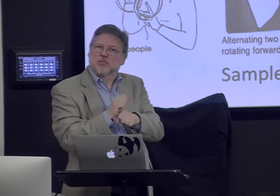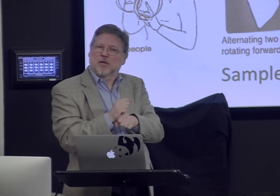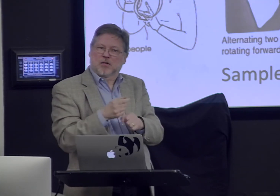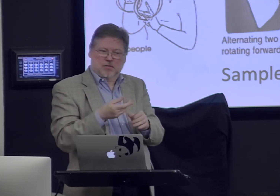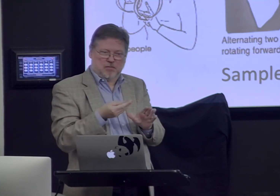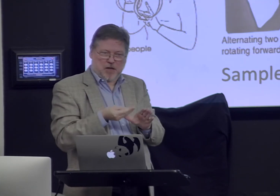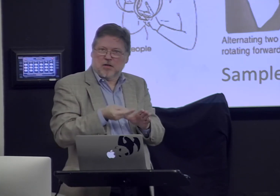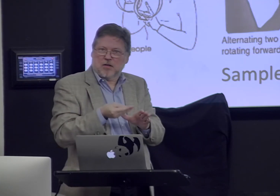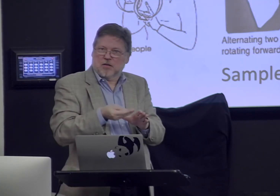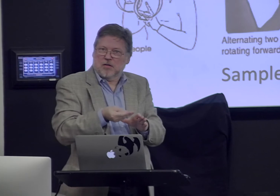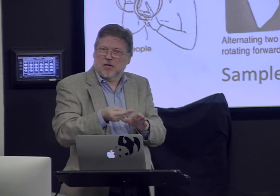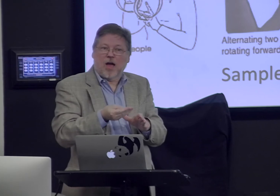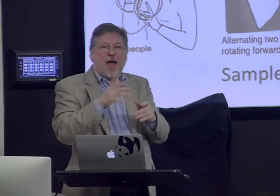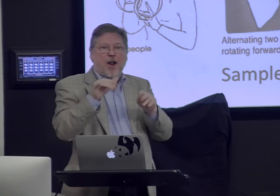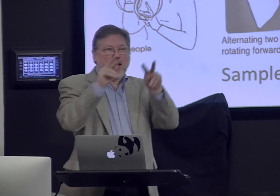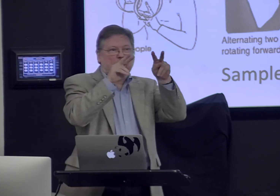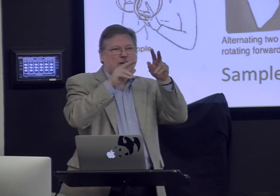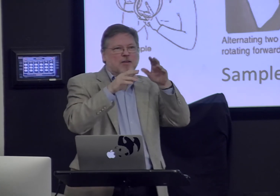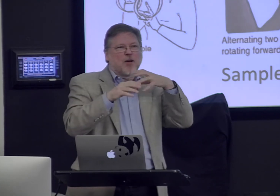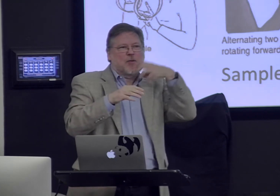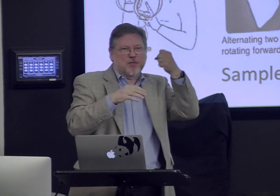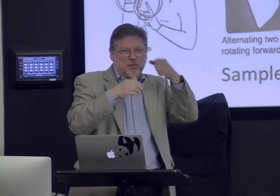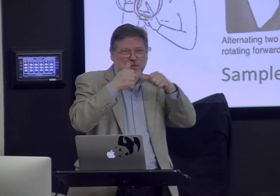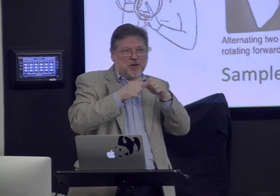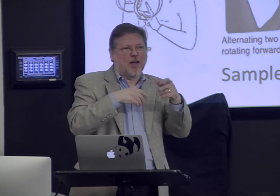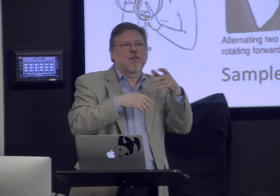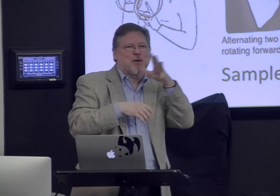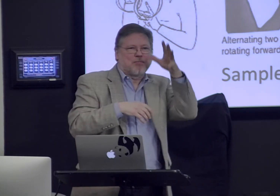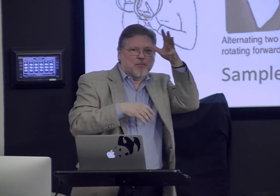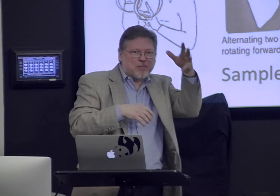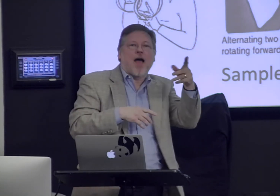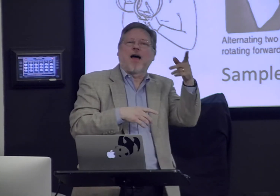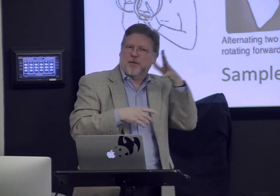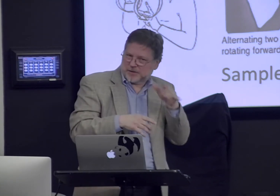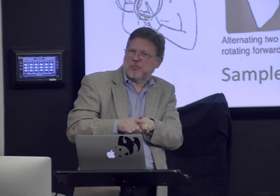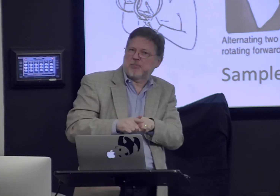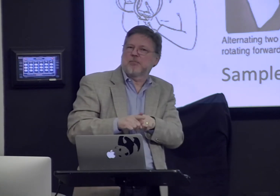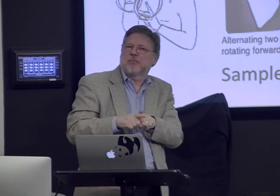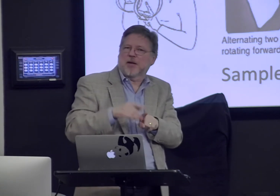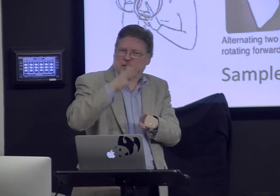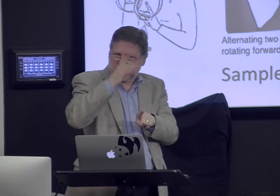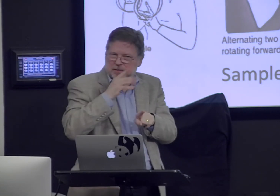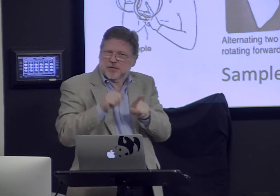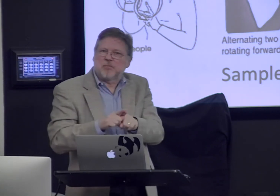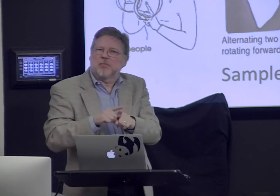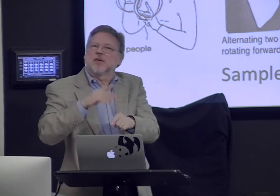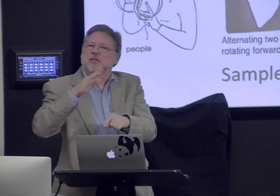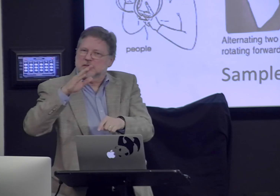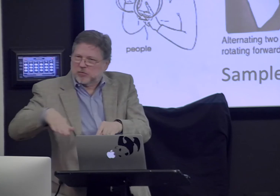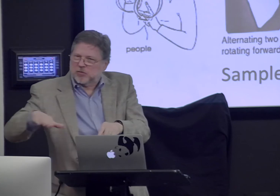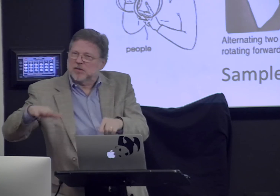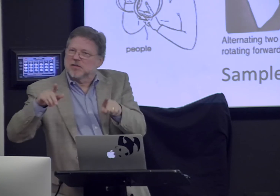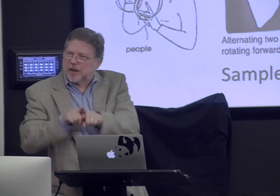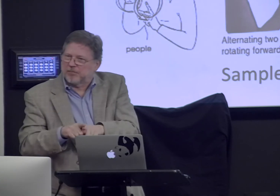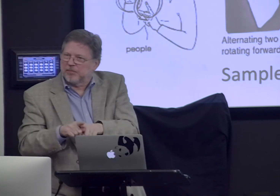ways to investigate our lexicon and show that it is passed down across generations, and that there is a